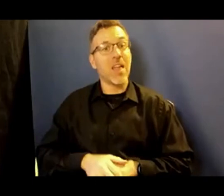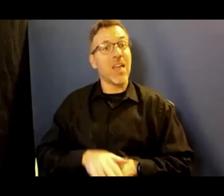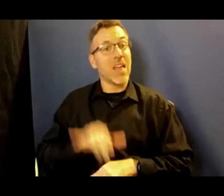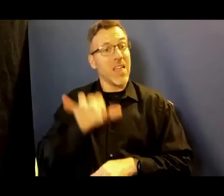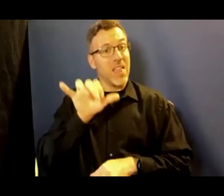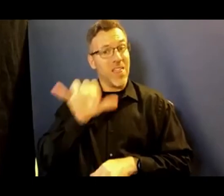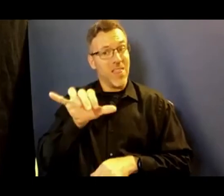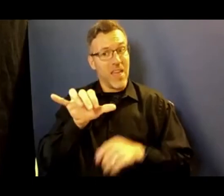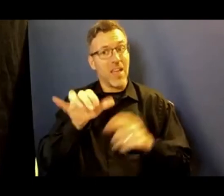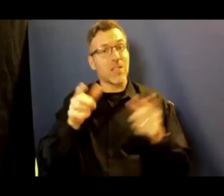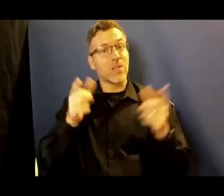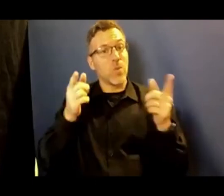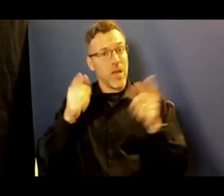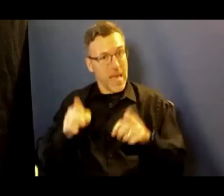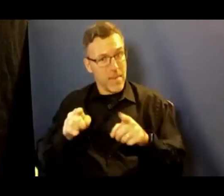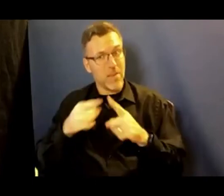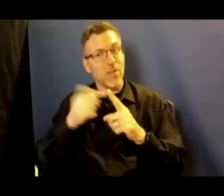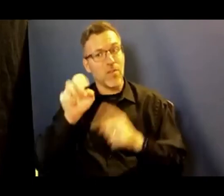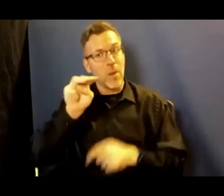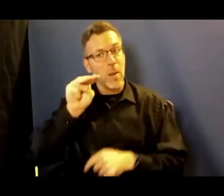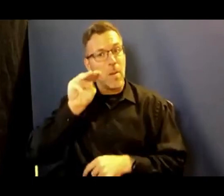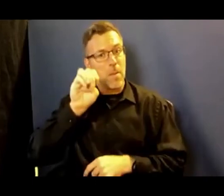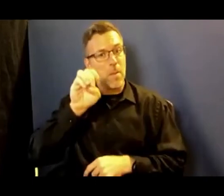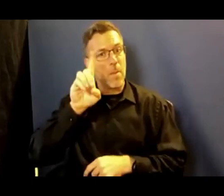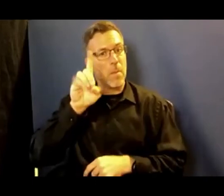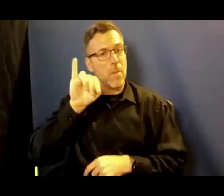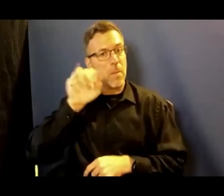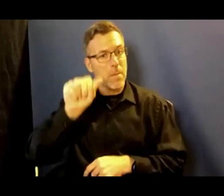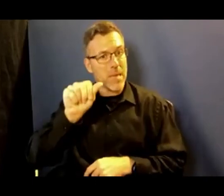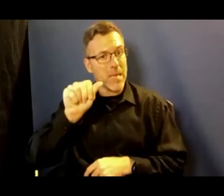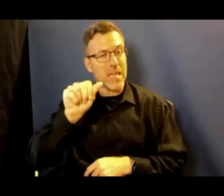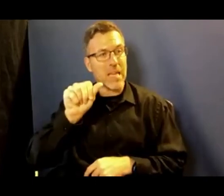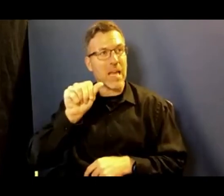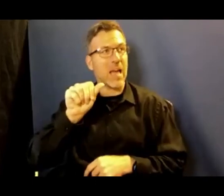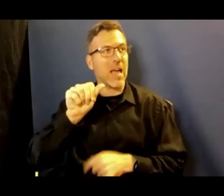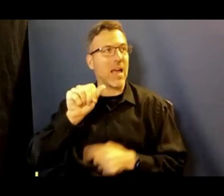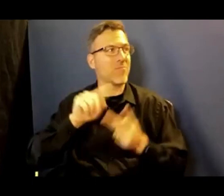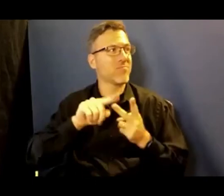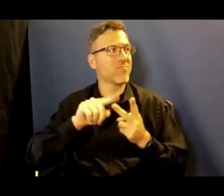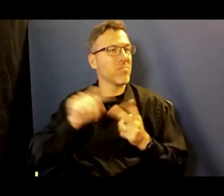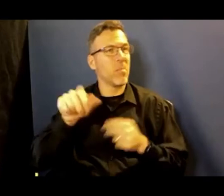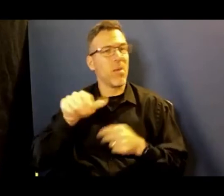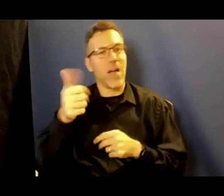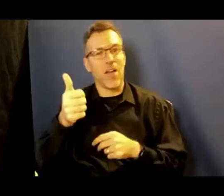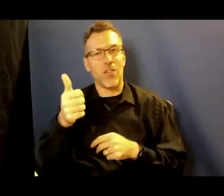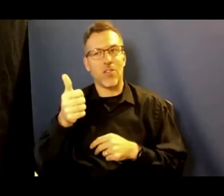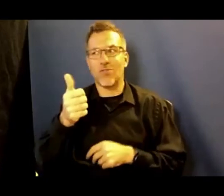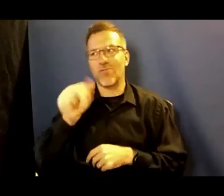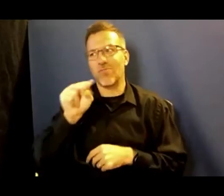by the media and other outlets early on. So